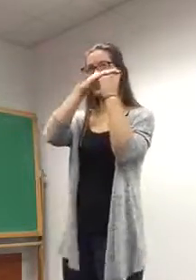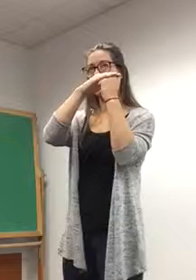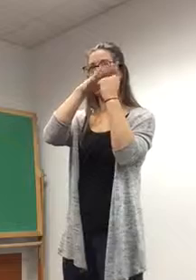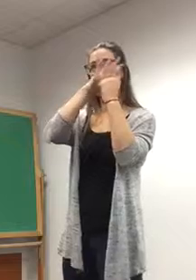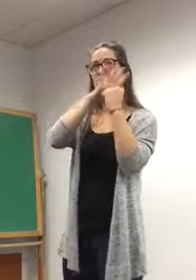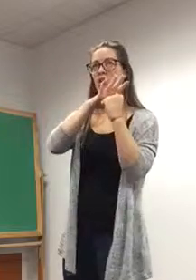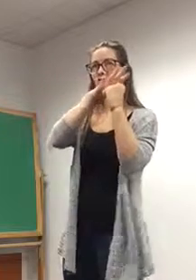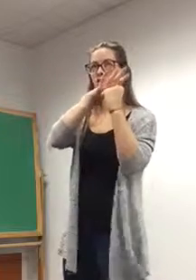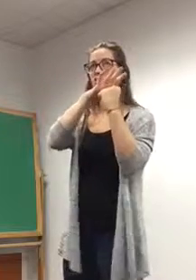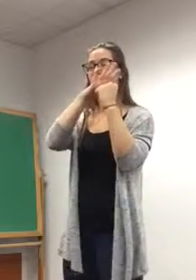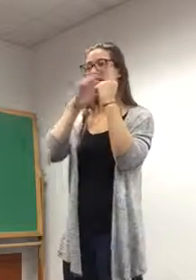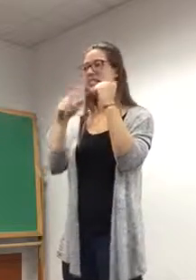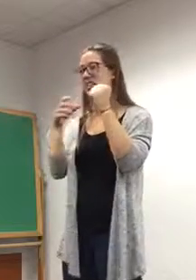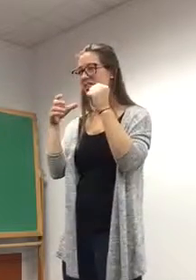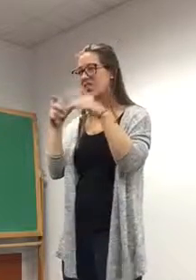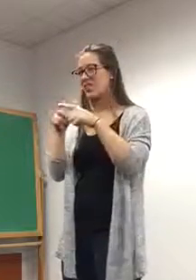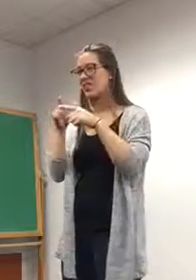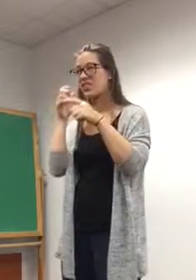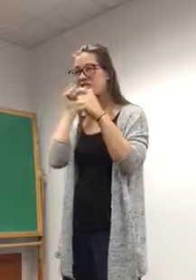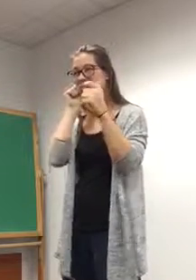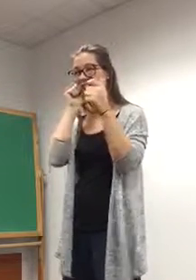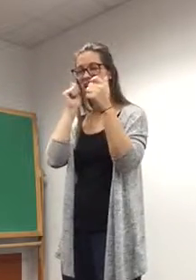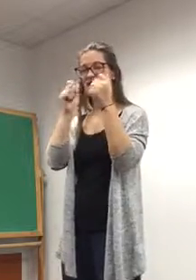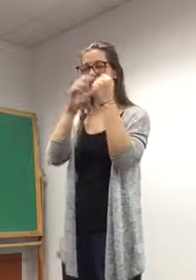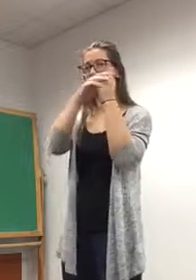bone. Anybody know what this part's called?